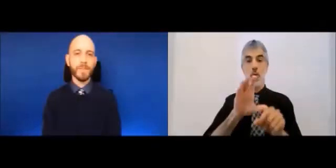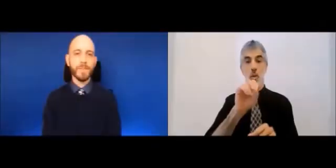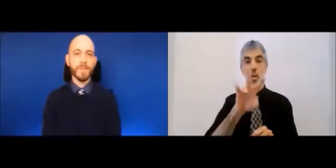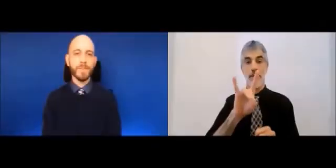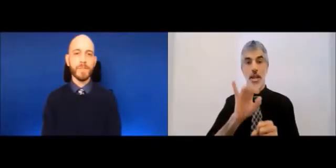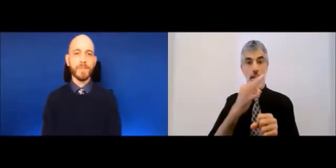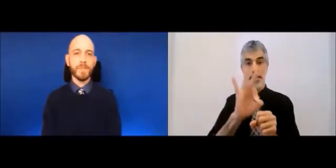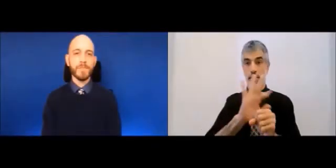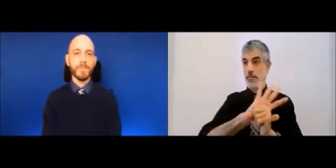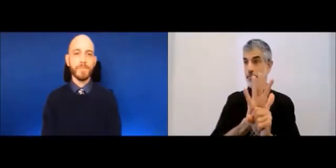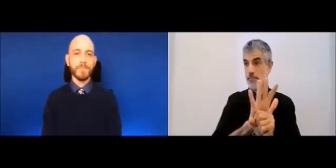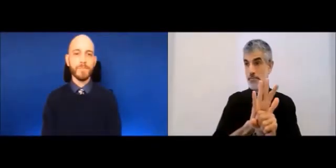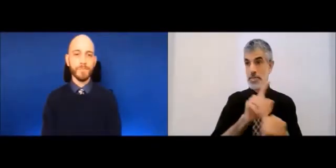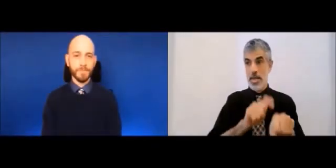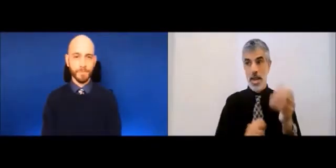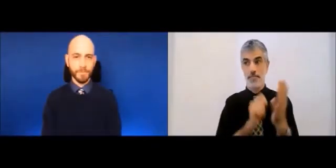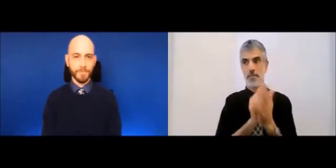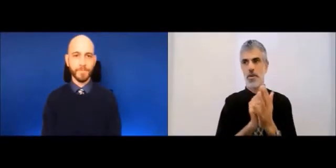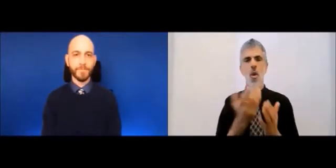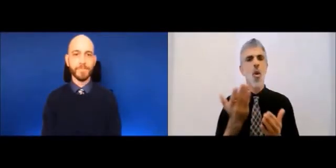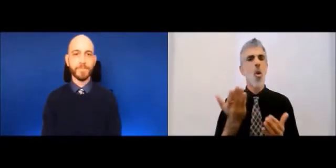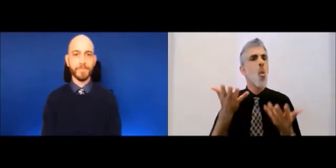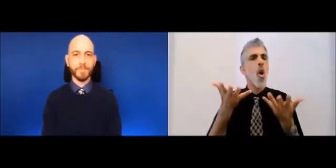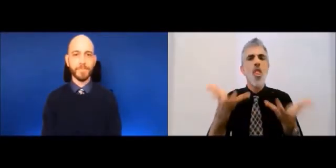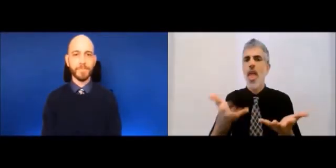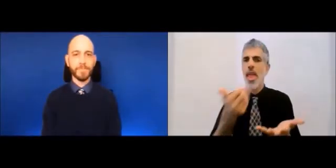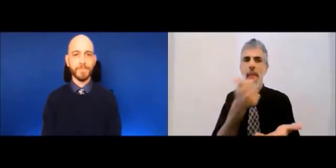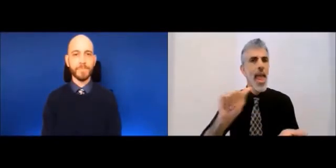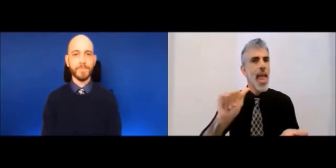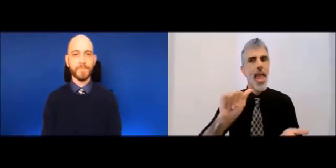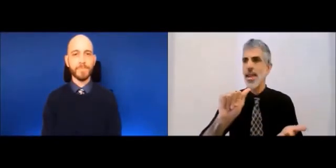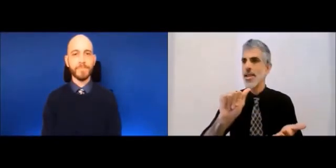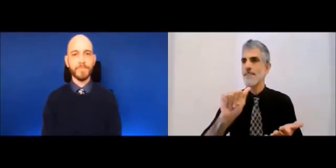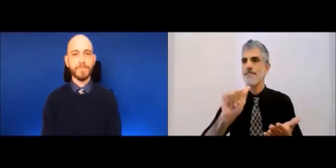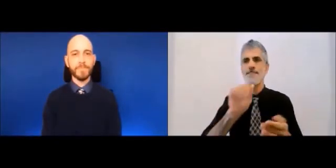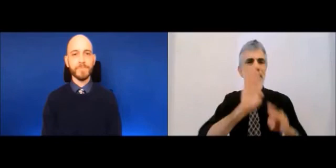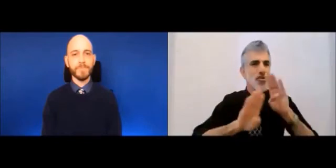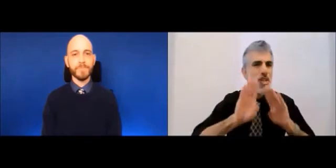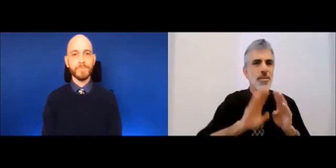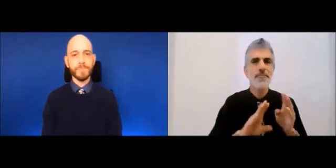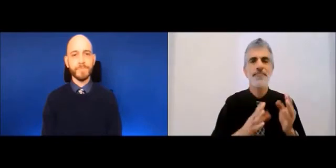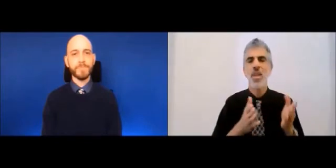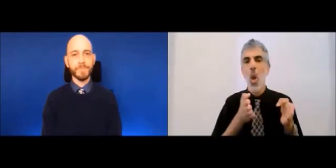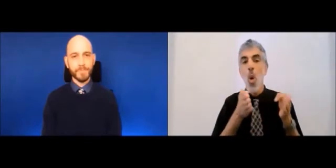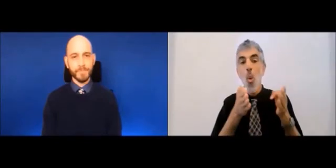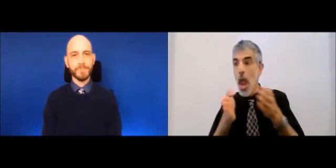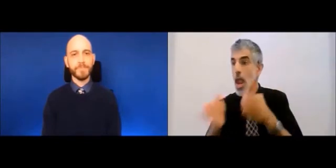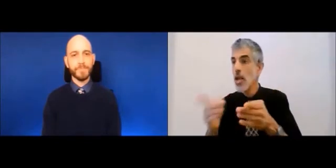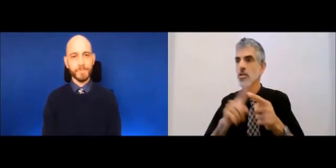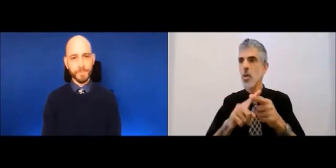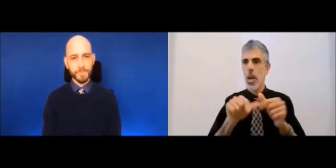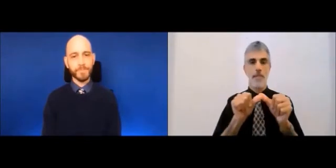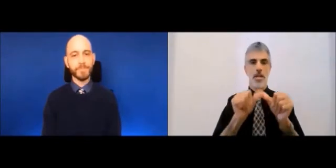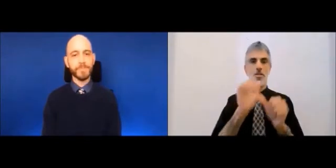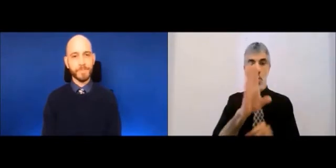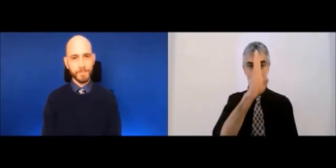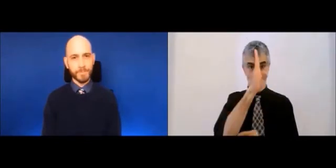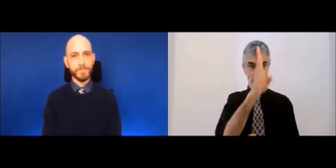During the COVID-19 pandemic, did you experience any frustrations? And what strategies did you use to maintain